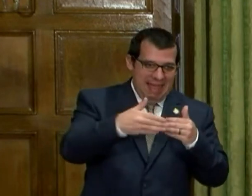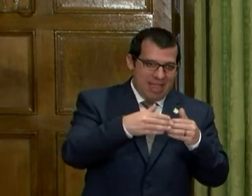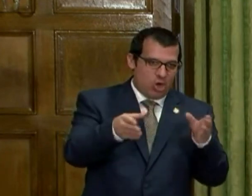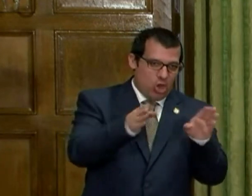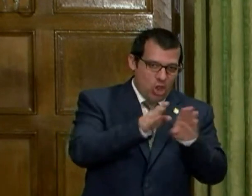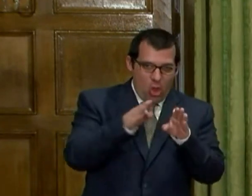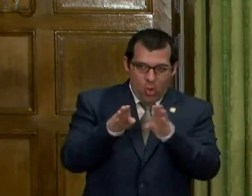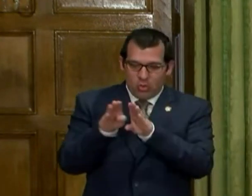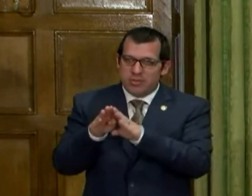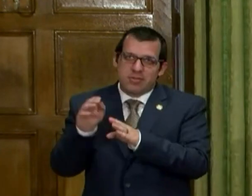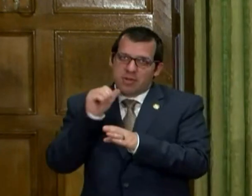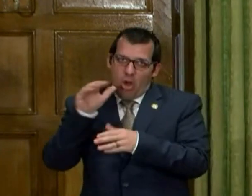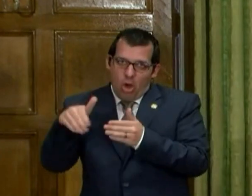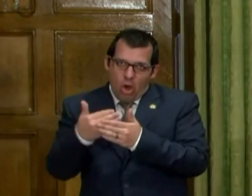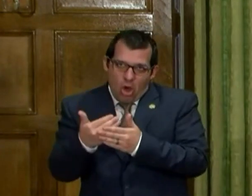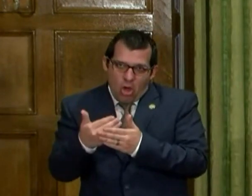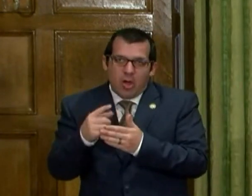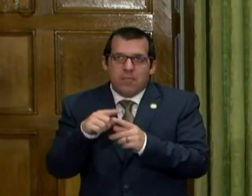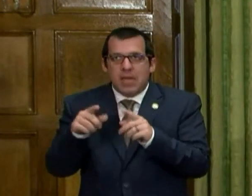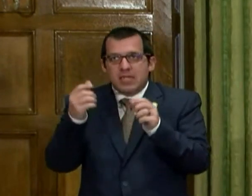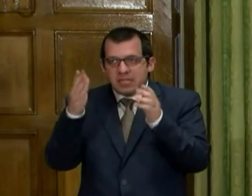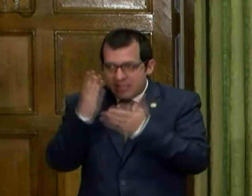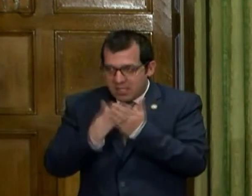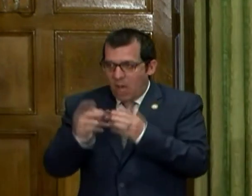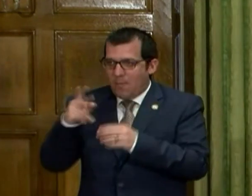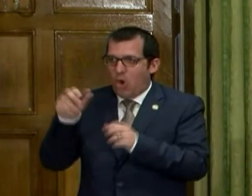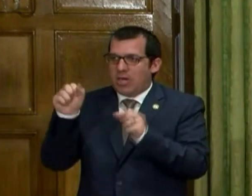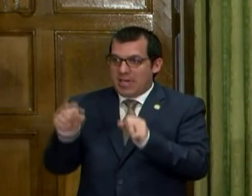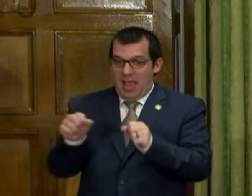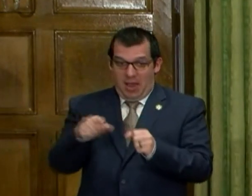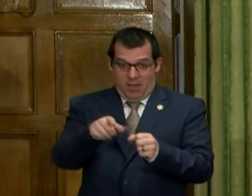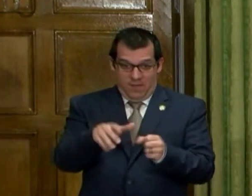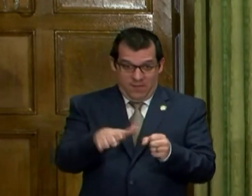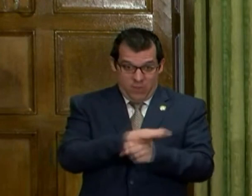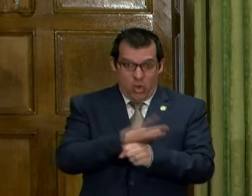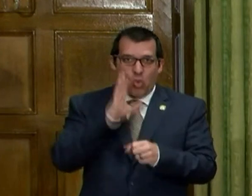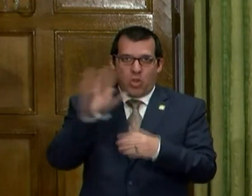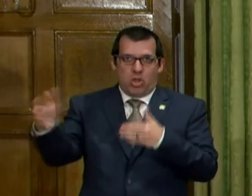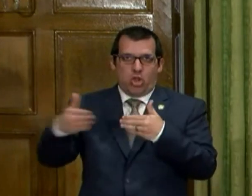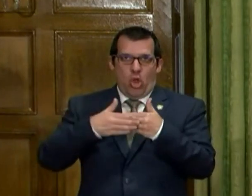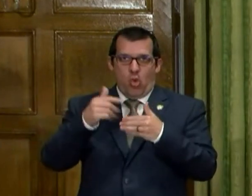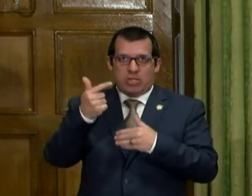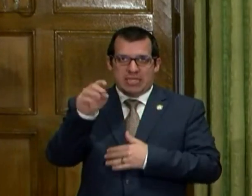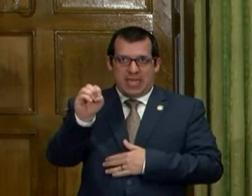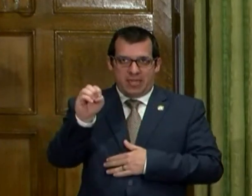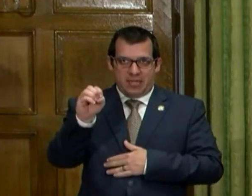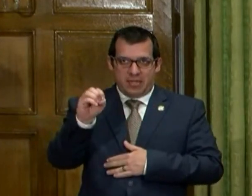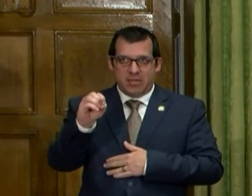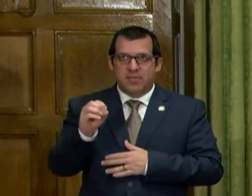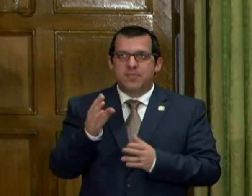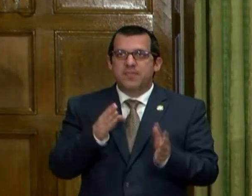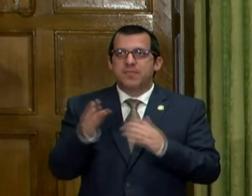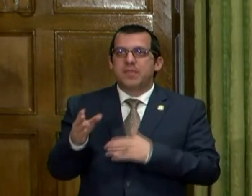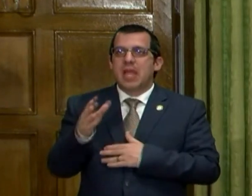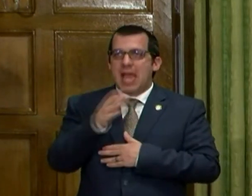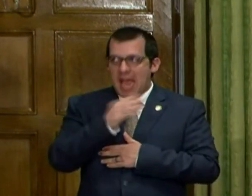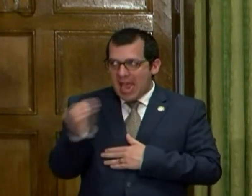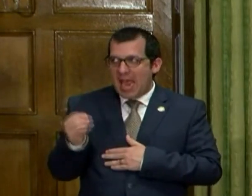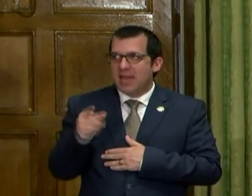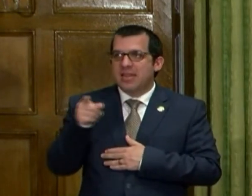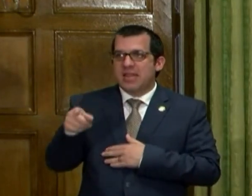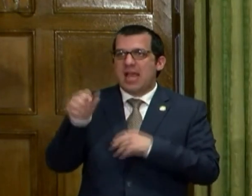can do this, but some of them will be able to close gates to visitors when the parking lot is full. They'll also be able to